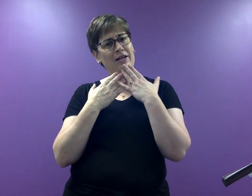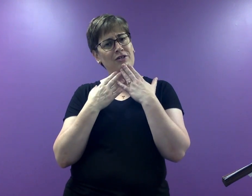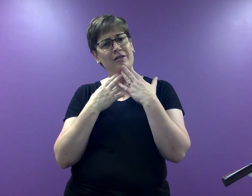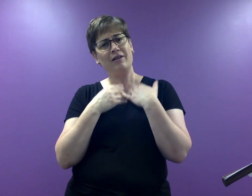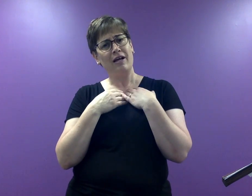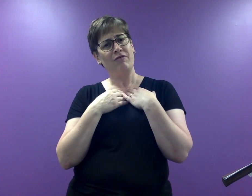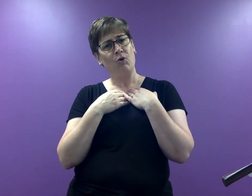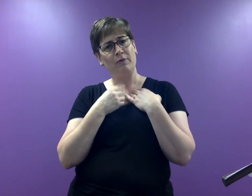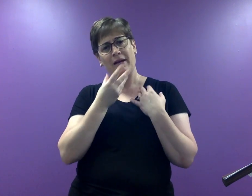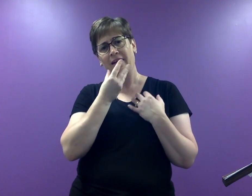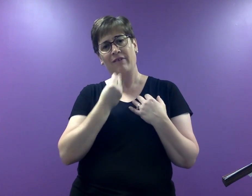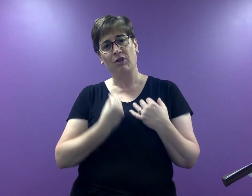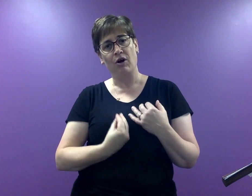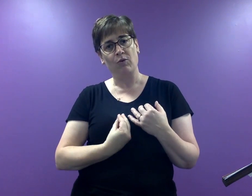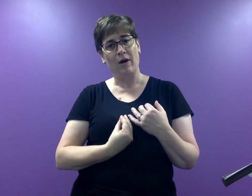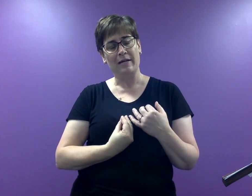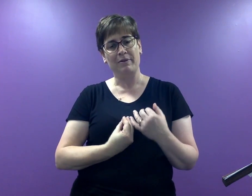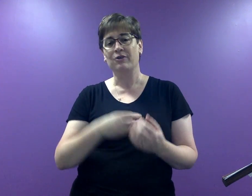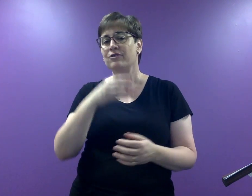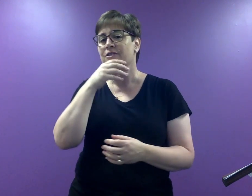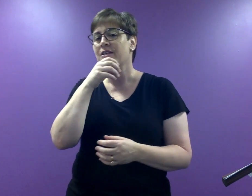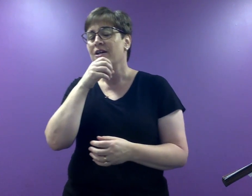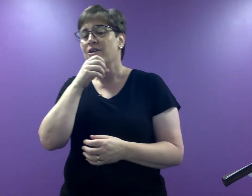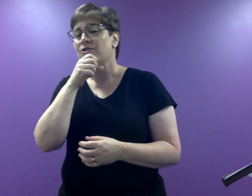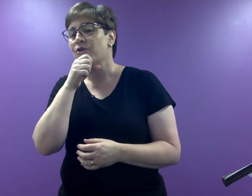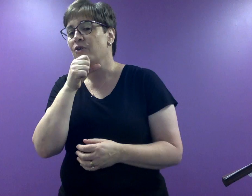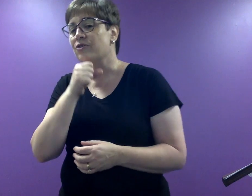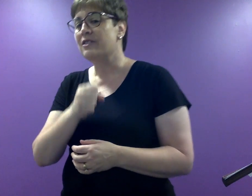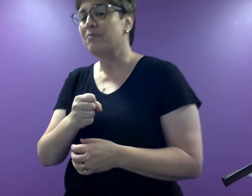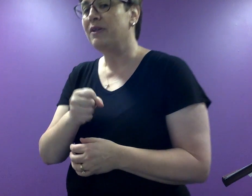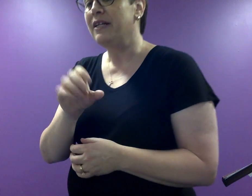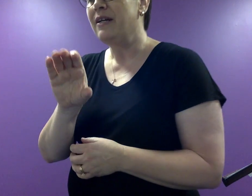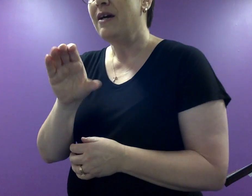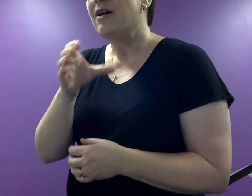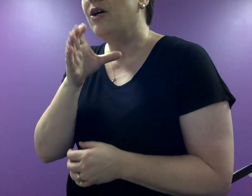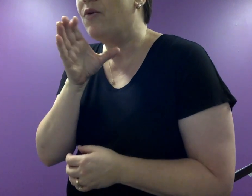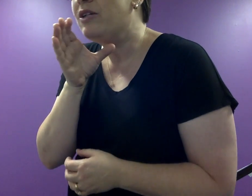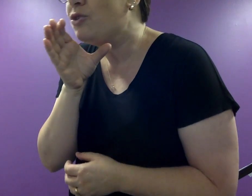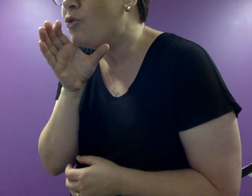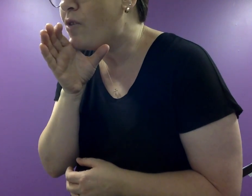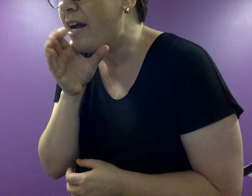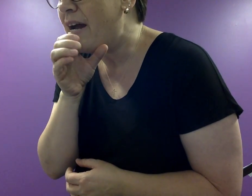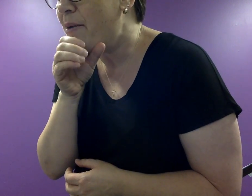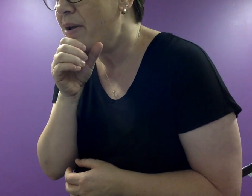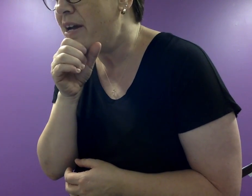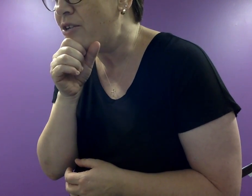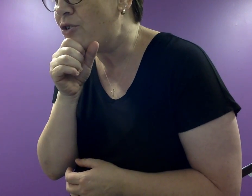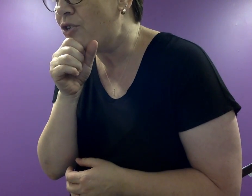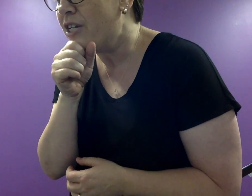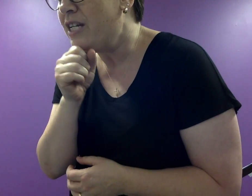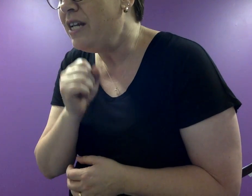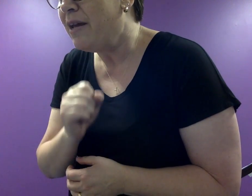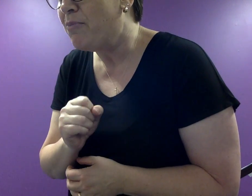imagine, a lot of old men have long white beards. So you're simply going to grab at your chin and pull